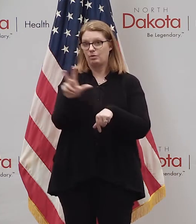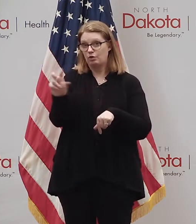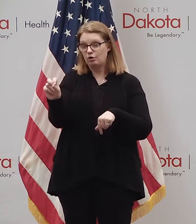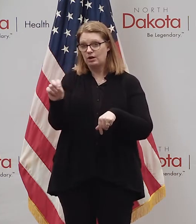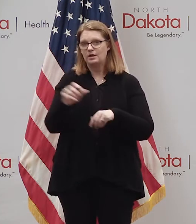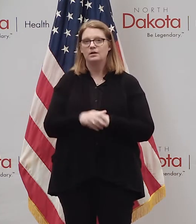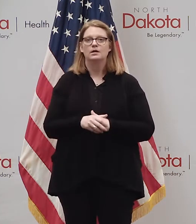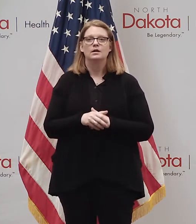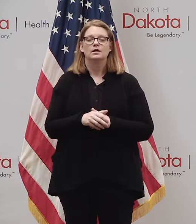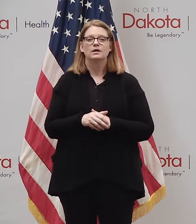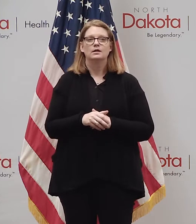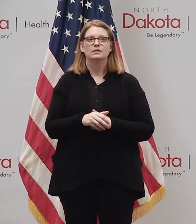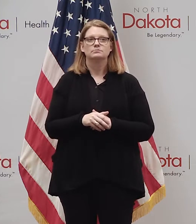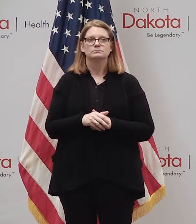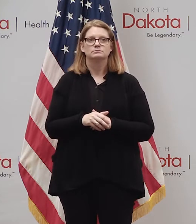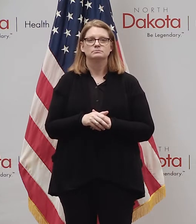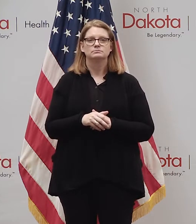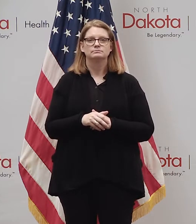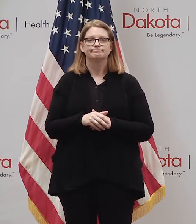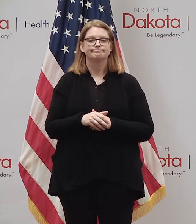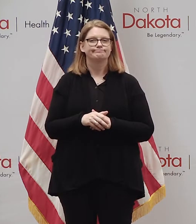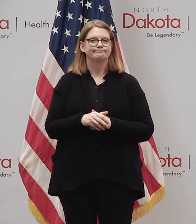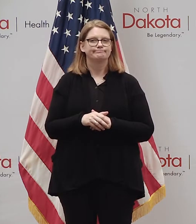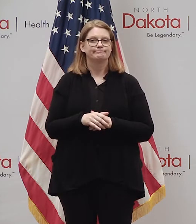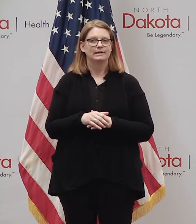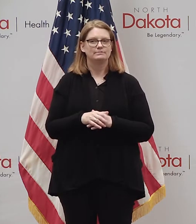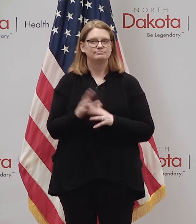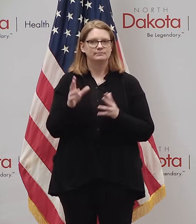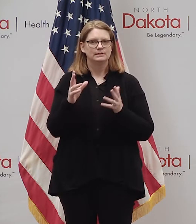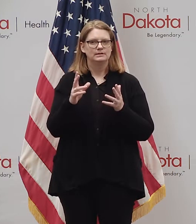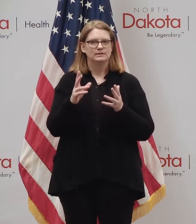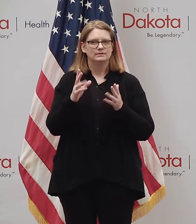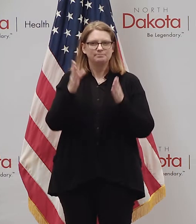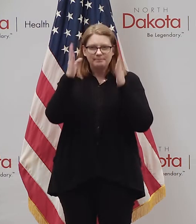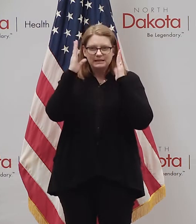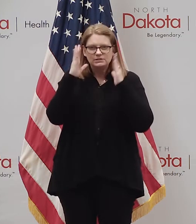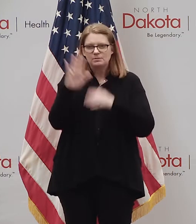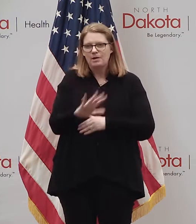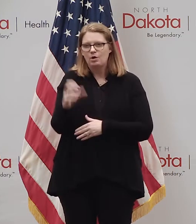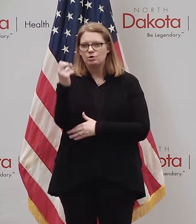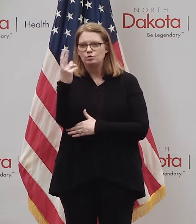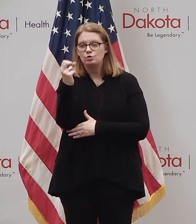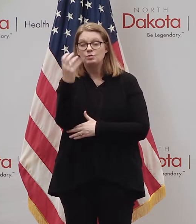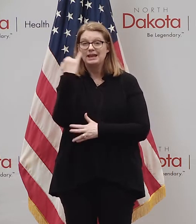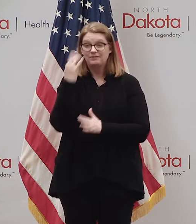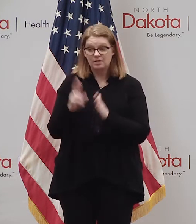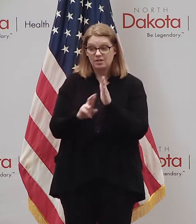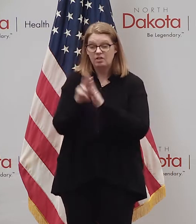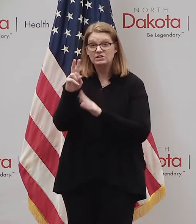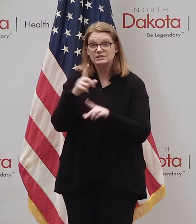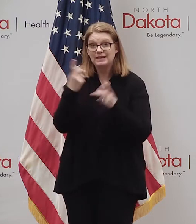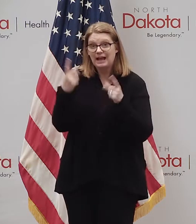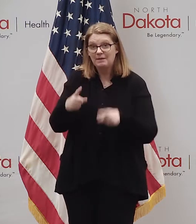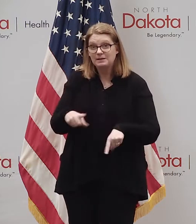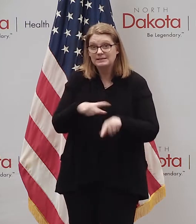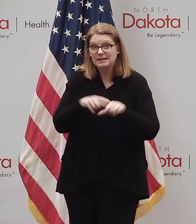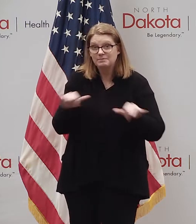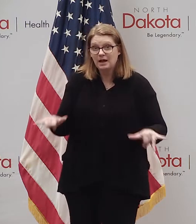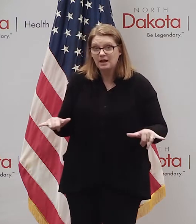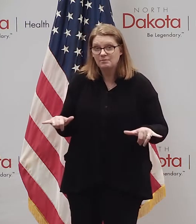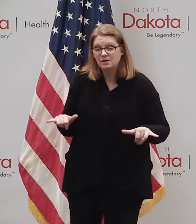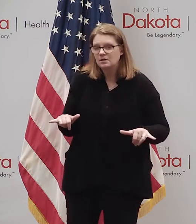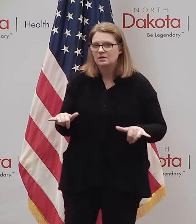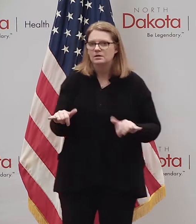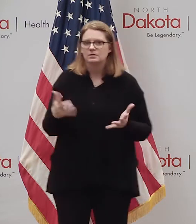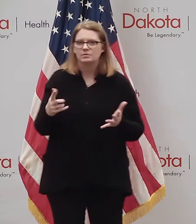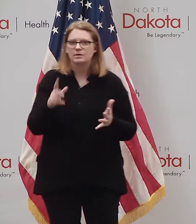3:30, but stay tuned till noon, because if the launch is going to happen at the same time at 3:30 on schedule,